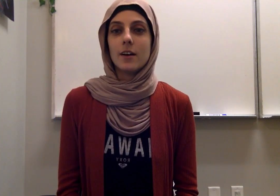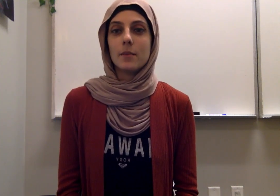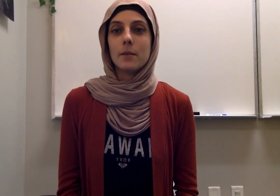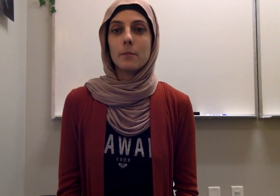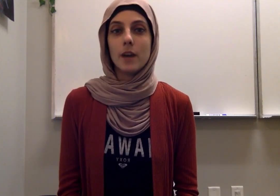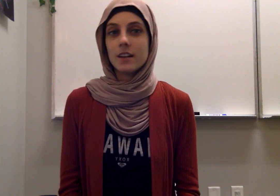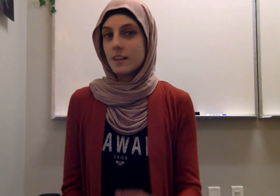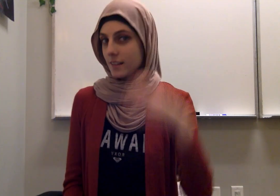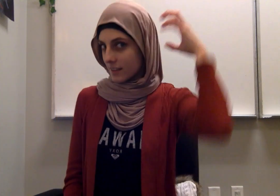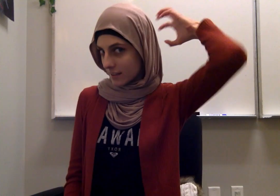Bun.